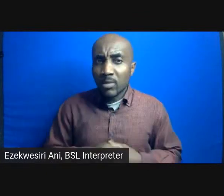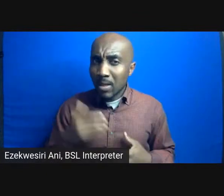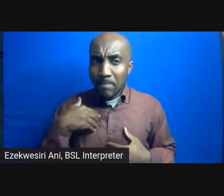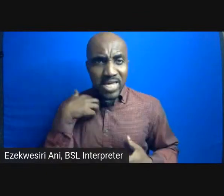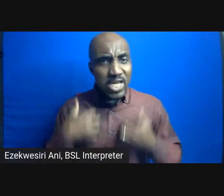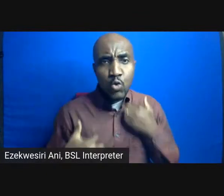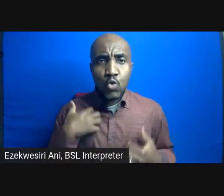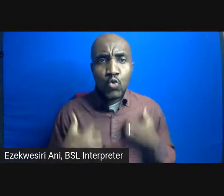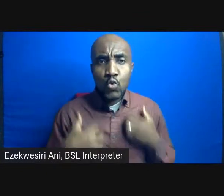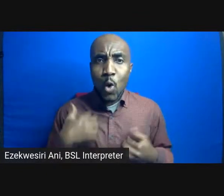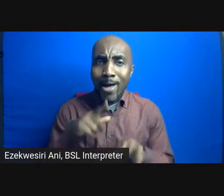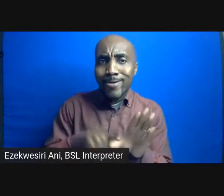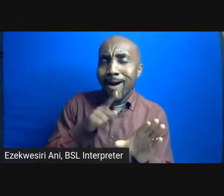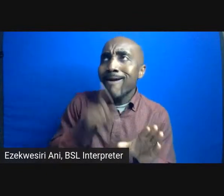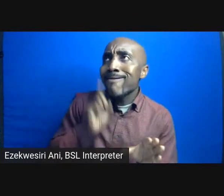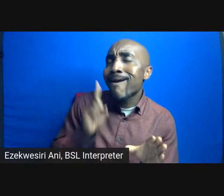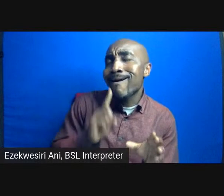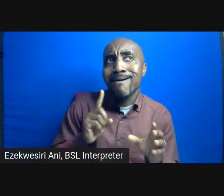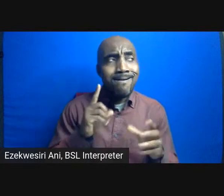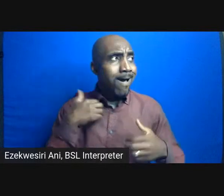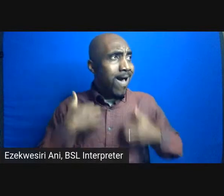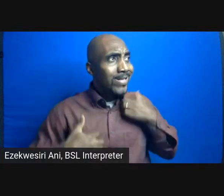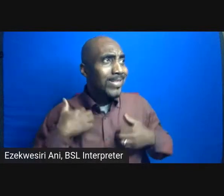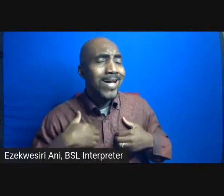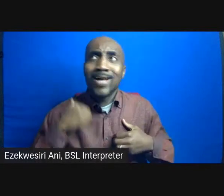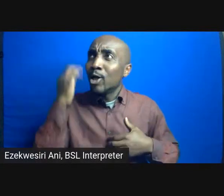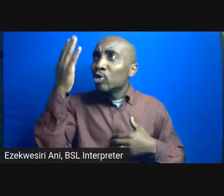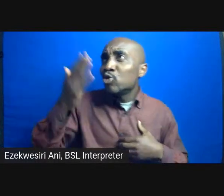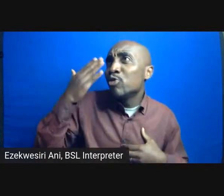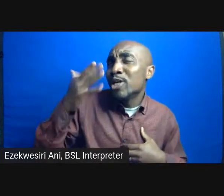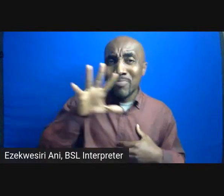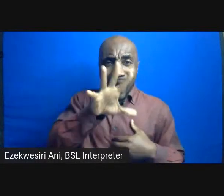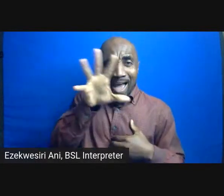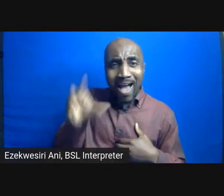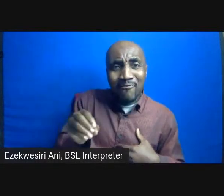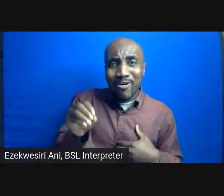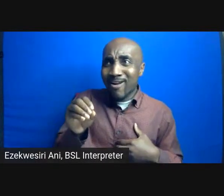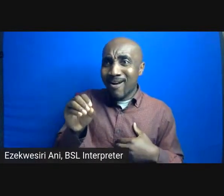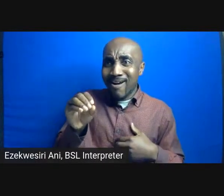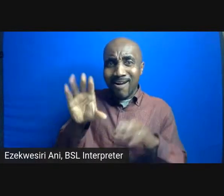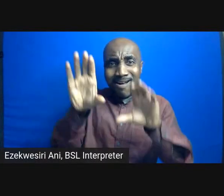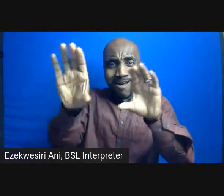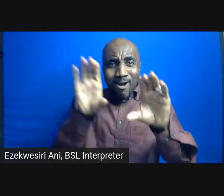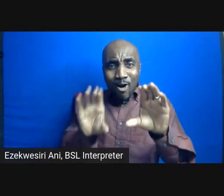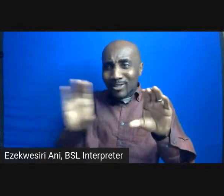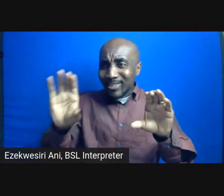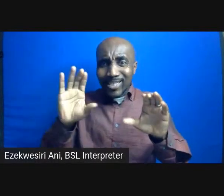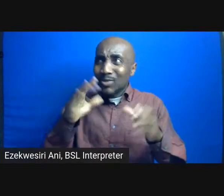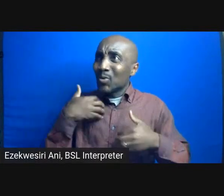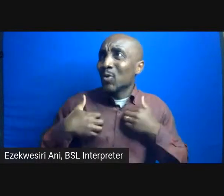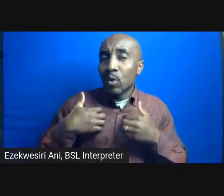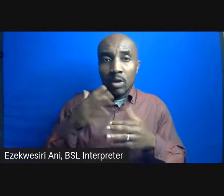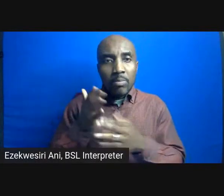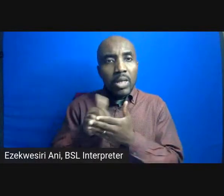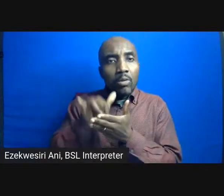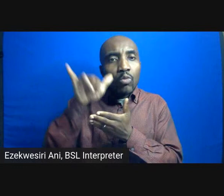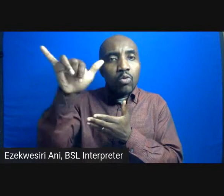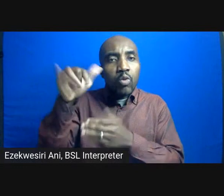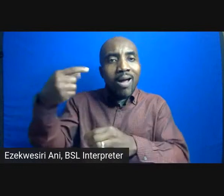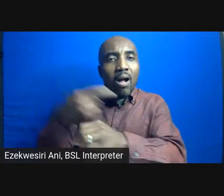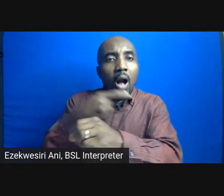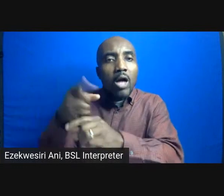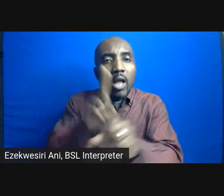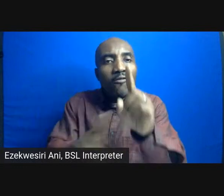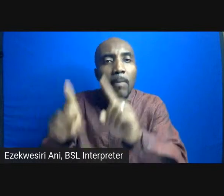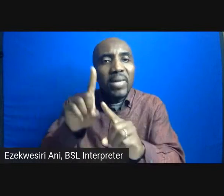of excitement and dreams of a vibrant African continent. I went to Ghana for a meeting that was organized by